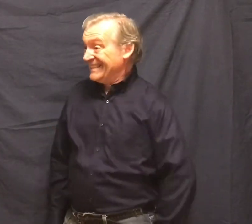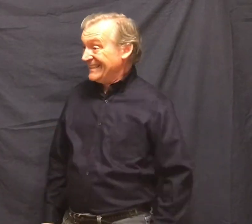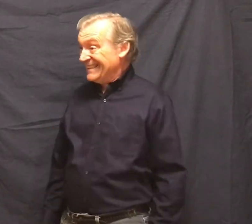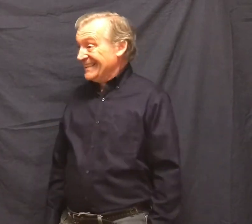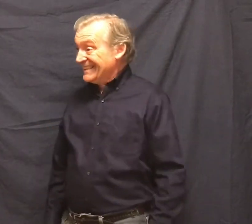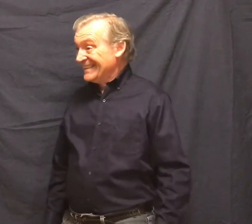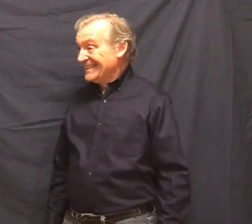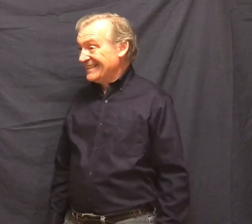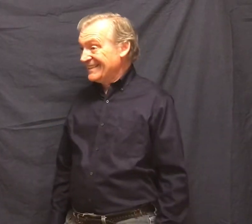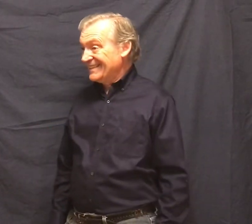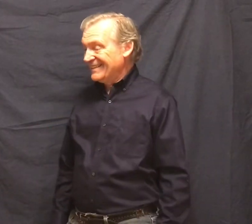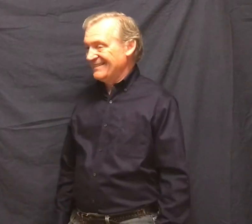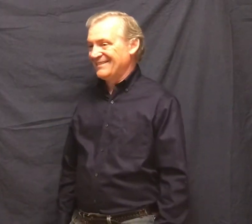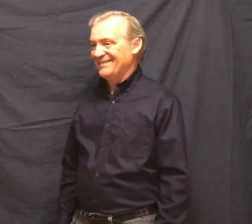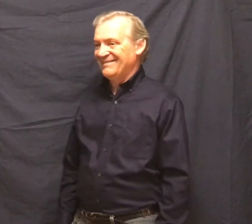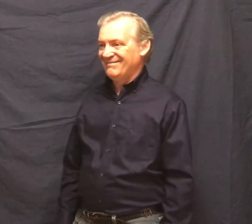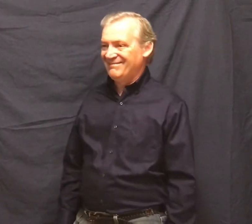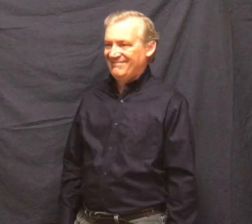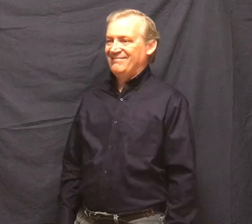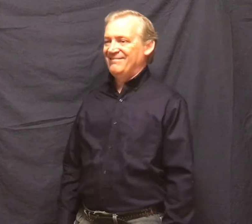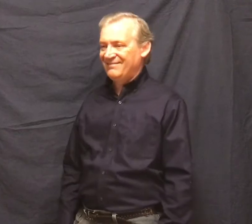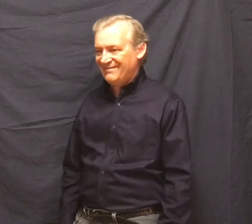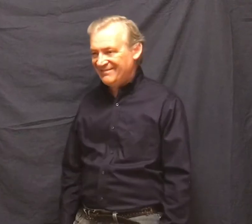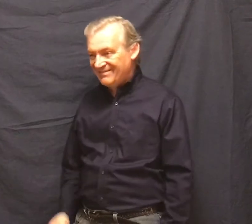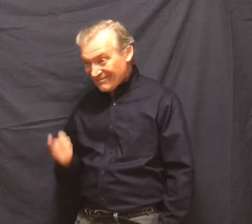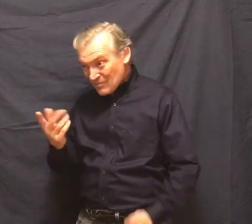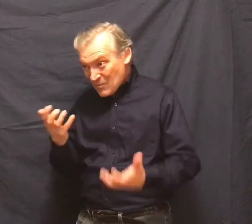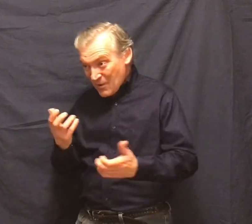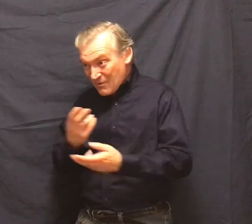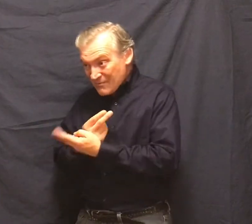Well, if that's all you want, I might get a couple of rabbits myself.